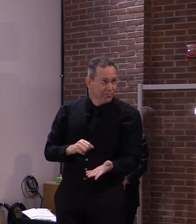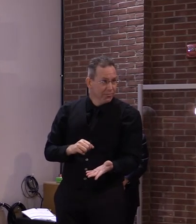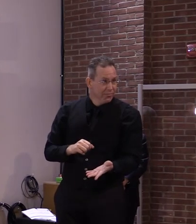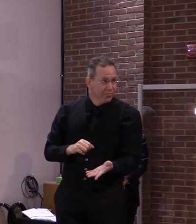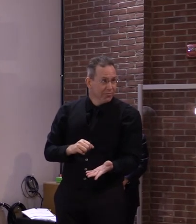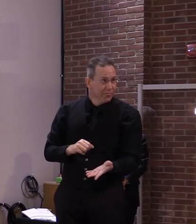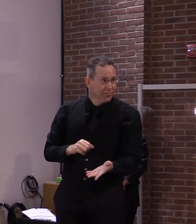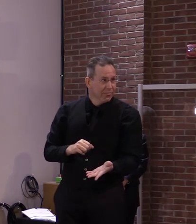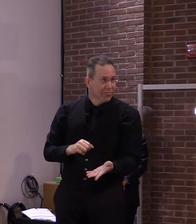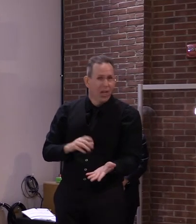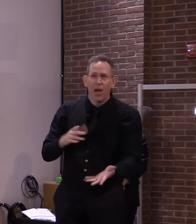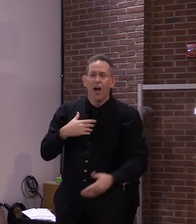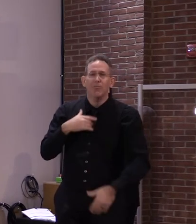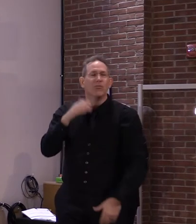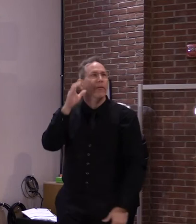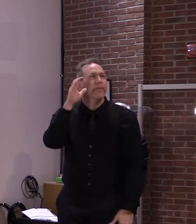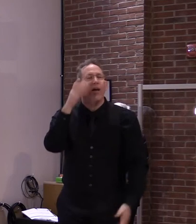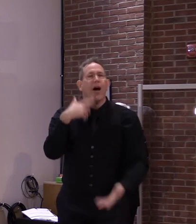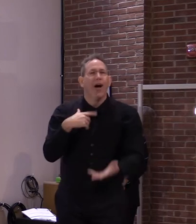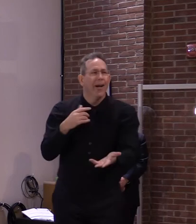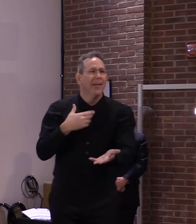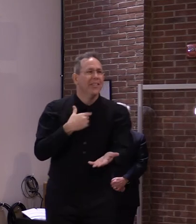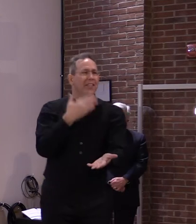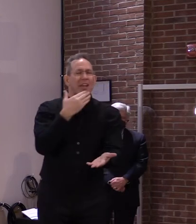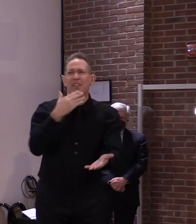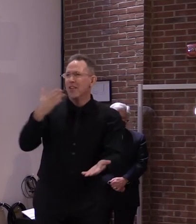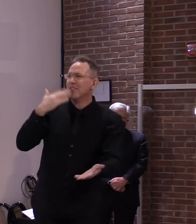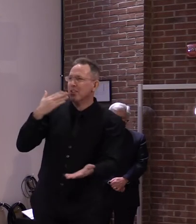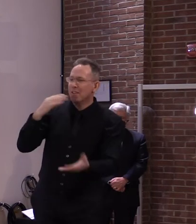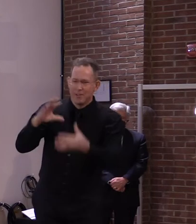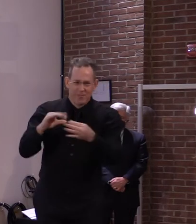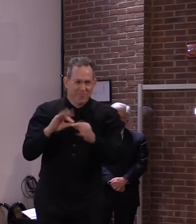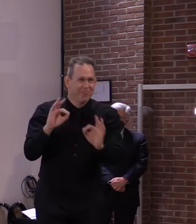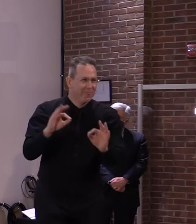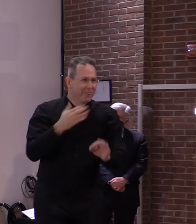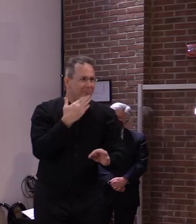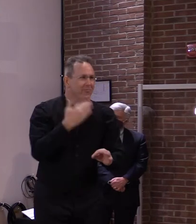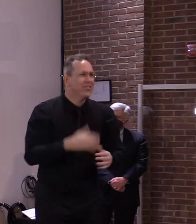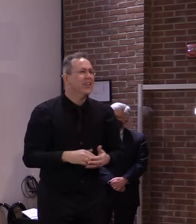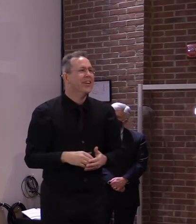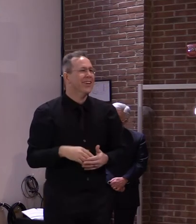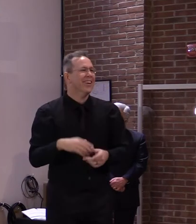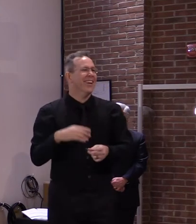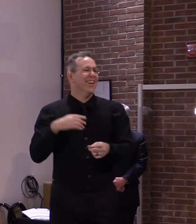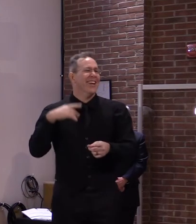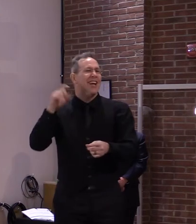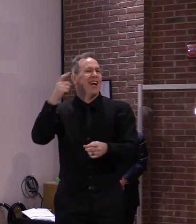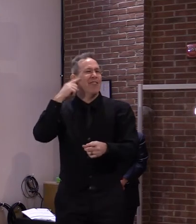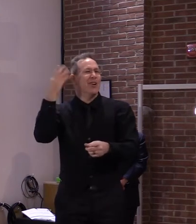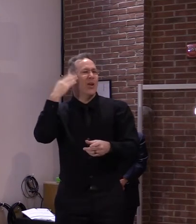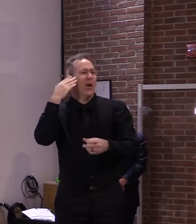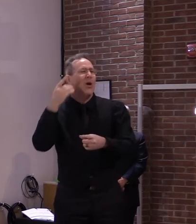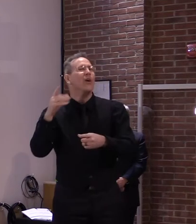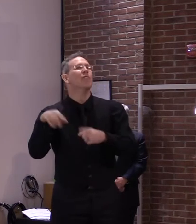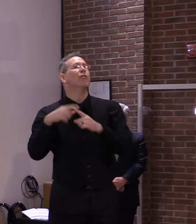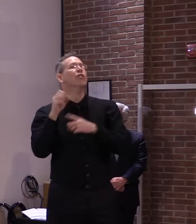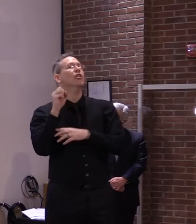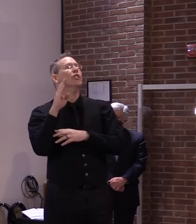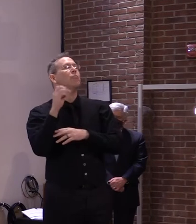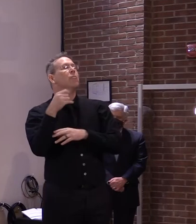oh sorry yes thank you uh but governor we know what you're going to be doing on sunday night but who do you like